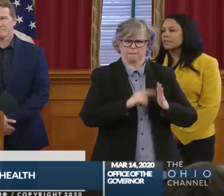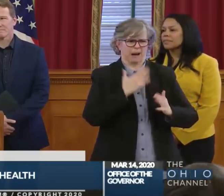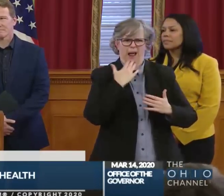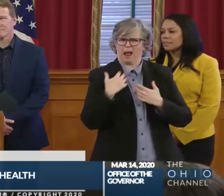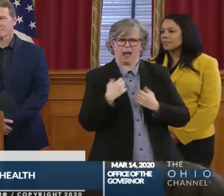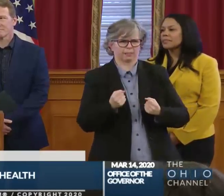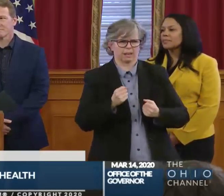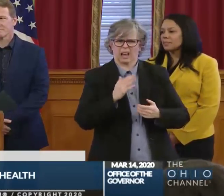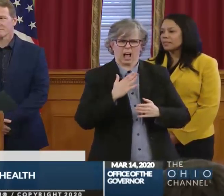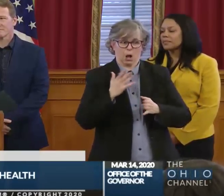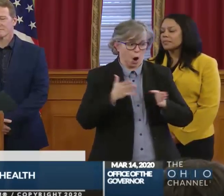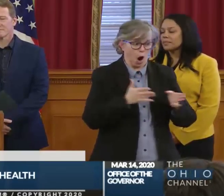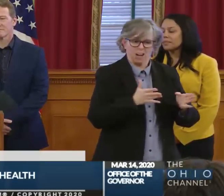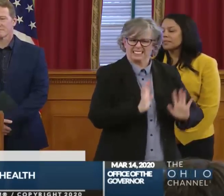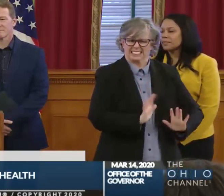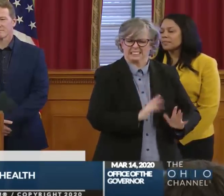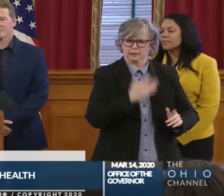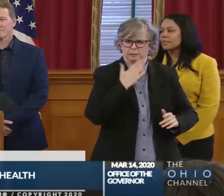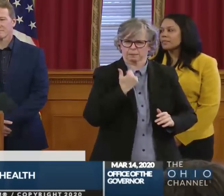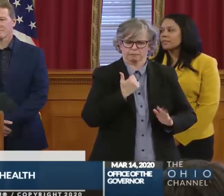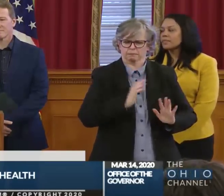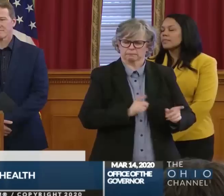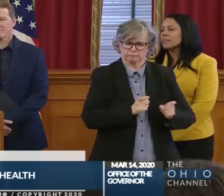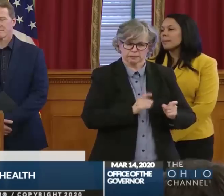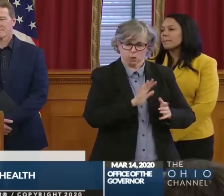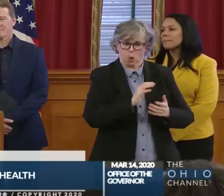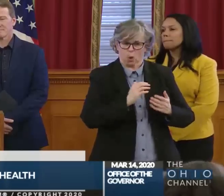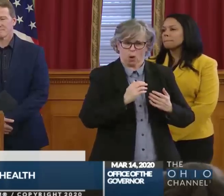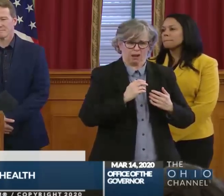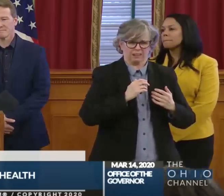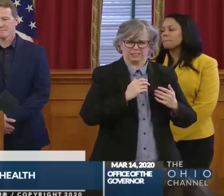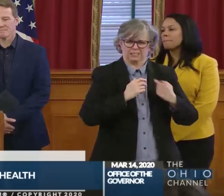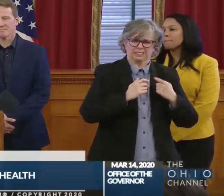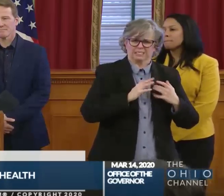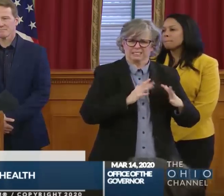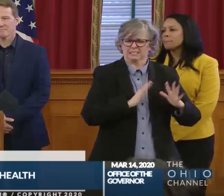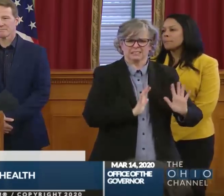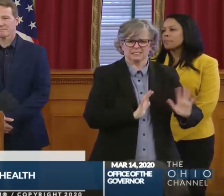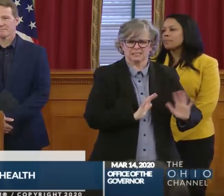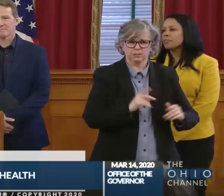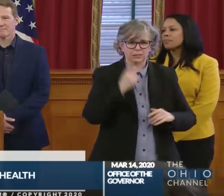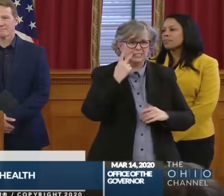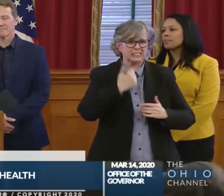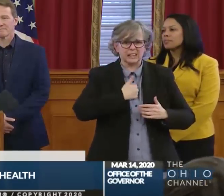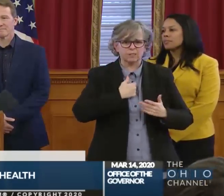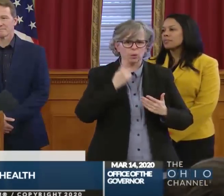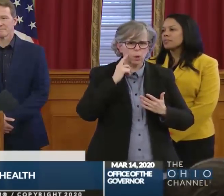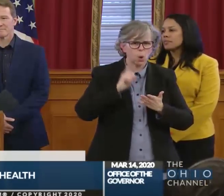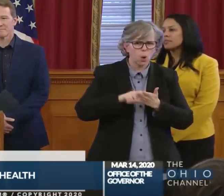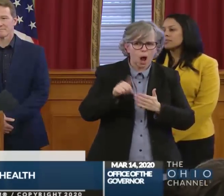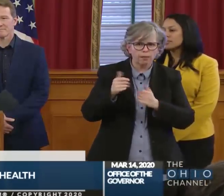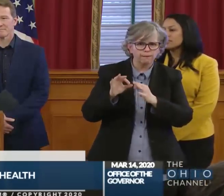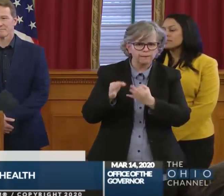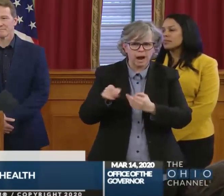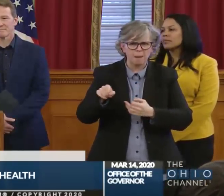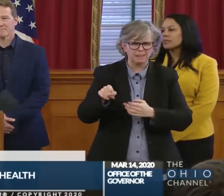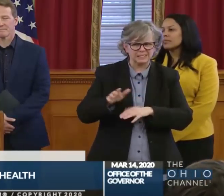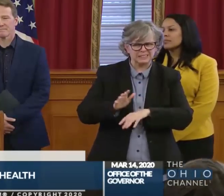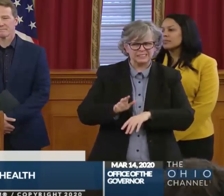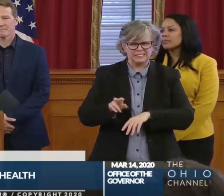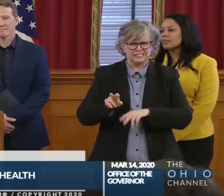with stress and anxiety management. So we're saying if you see that increasing for yourself or a family member, do other things for